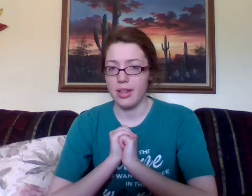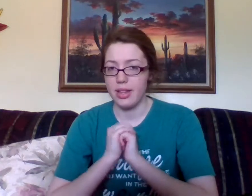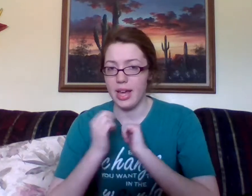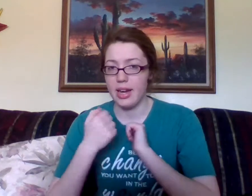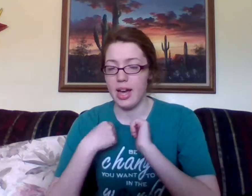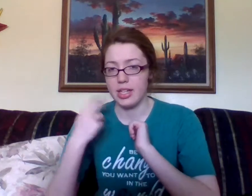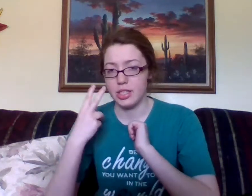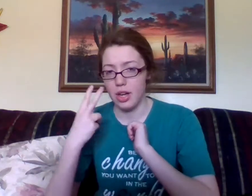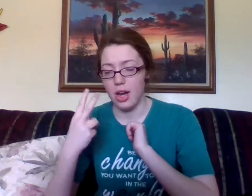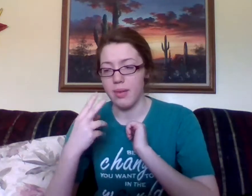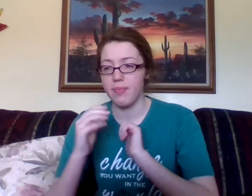that I saw.